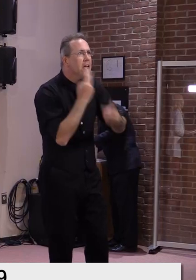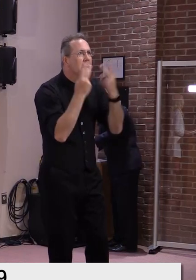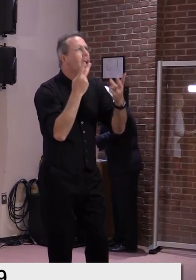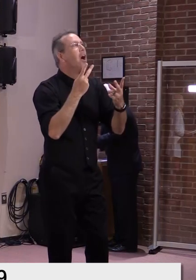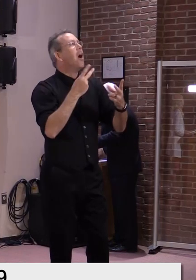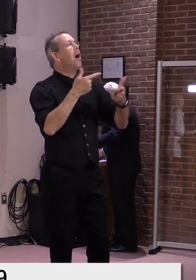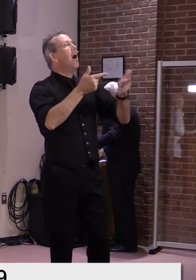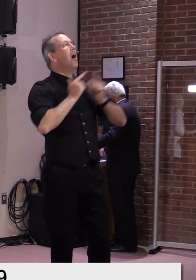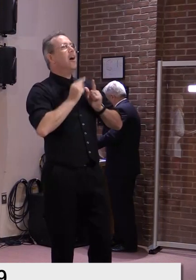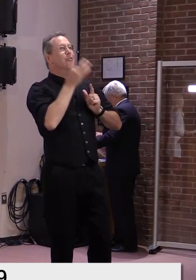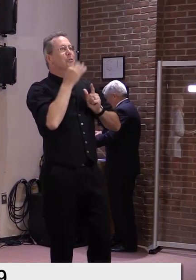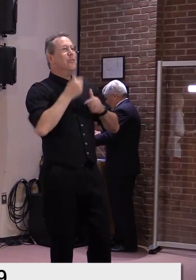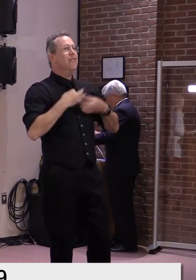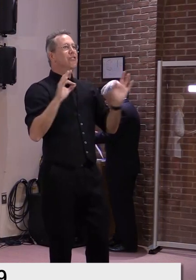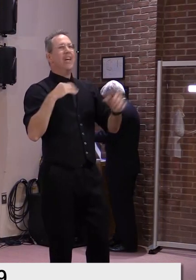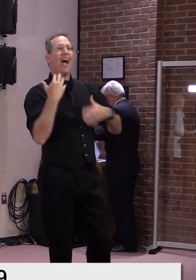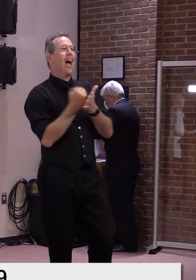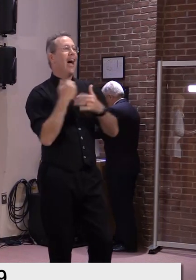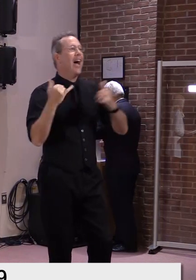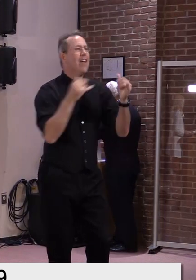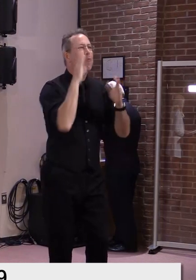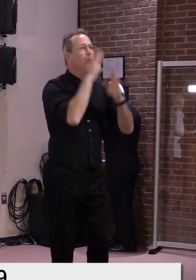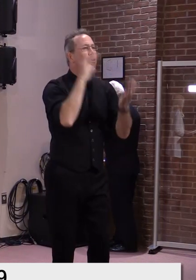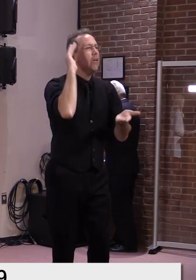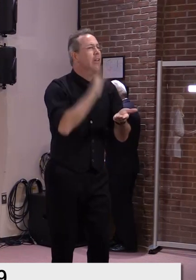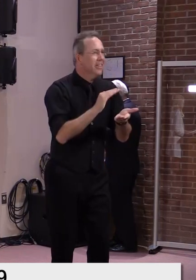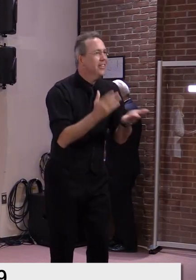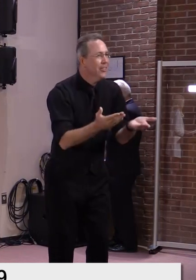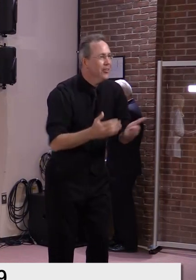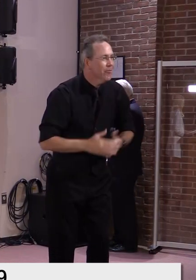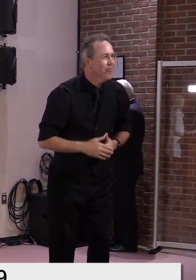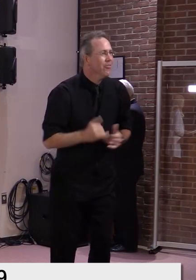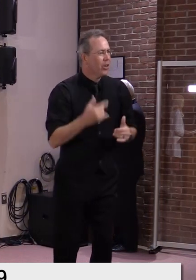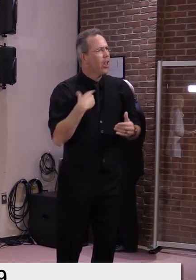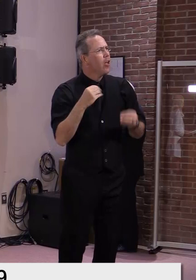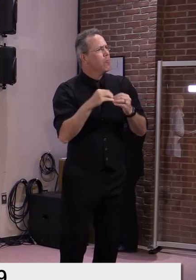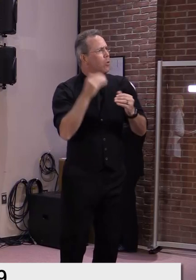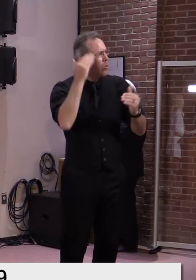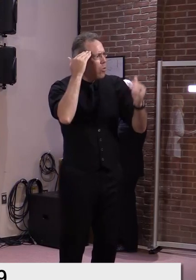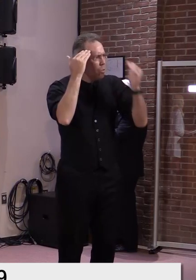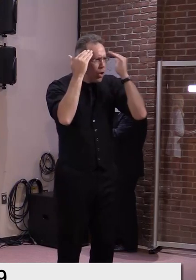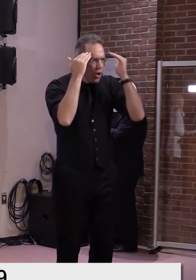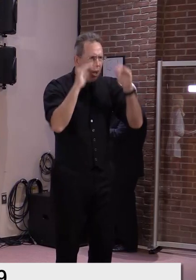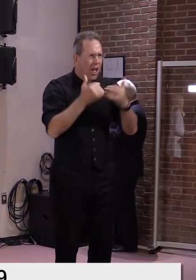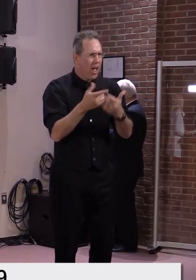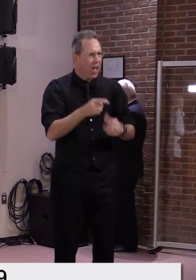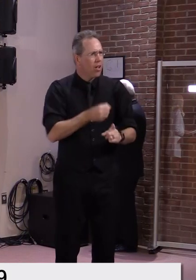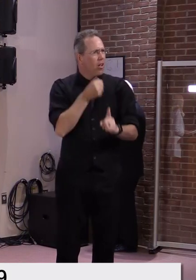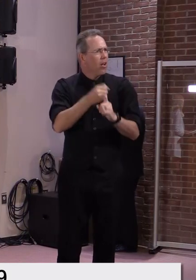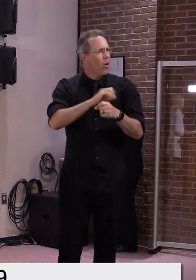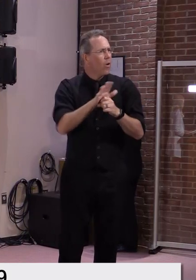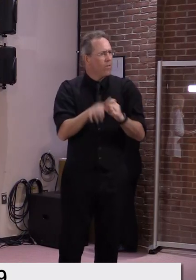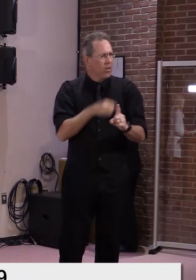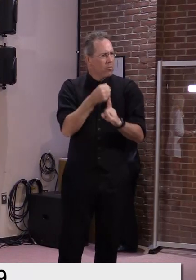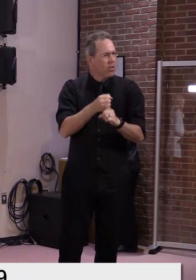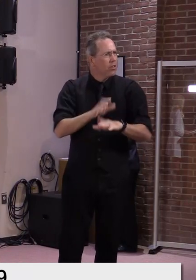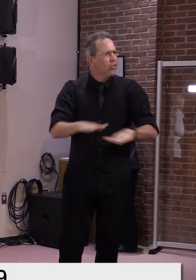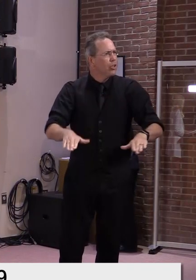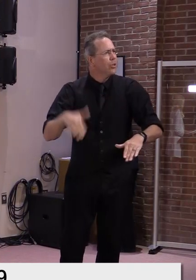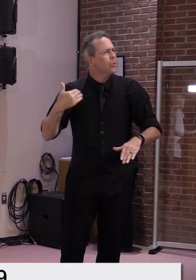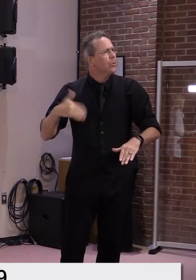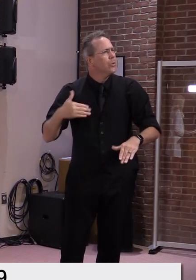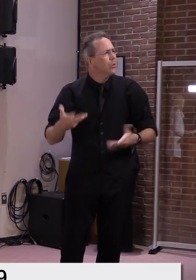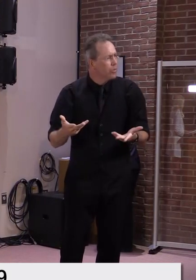keenly aware of the long-term impacts of the pandemic on our health and well-being. As children and youth return to more